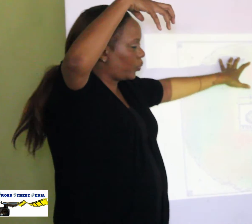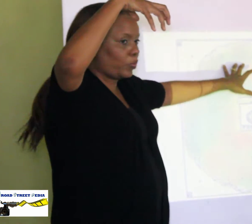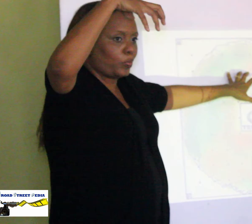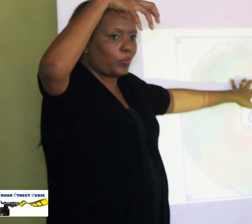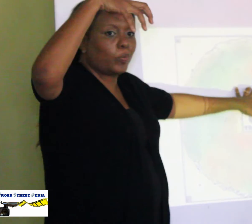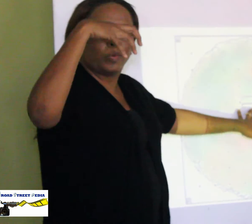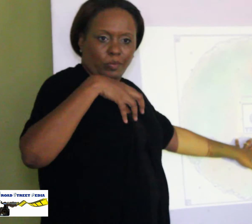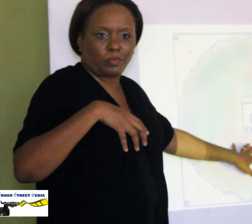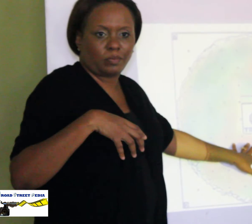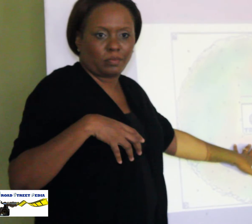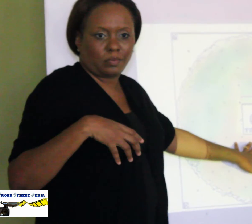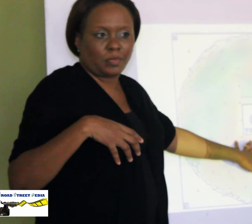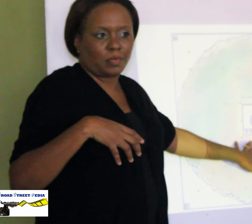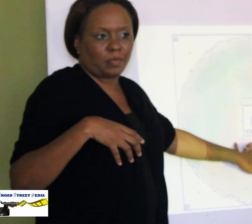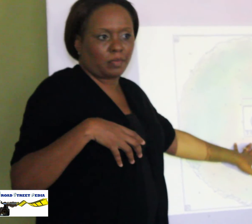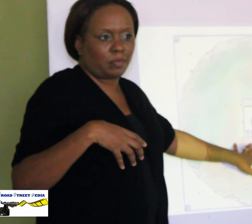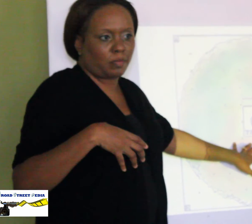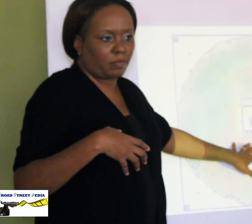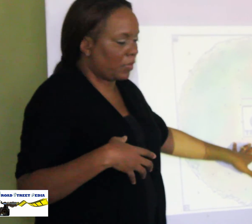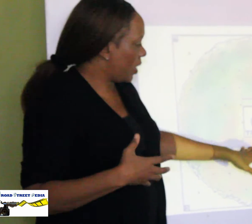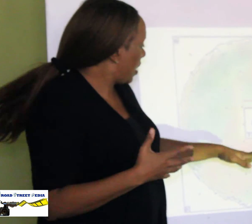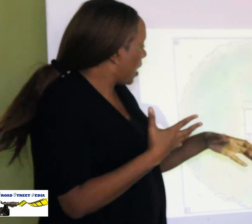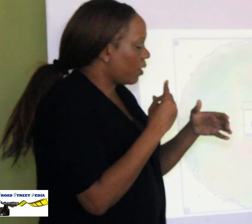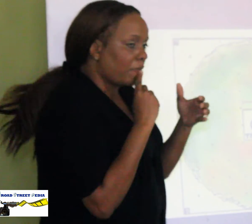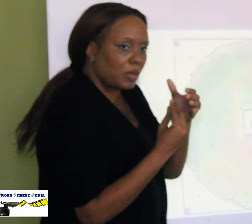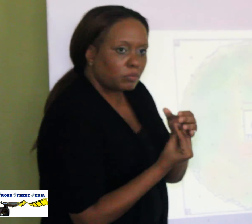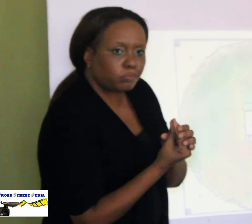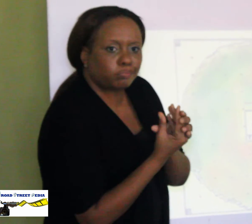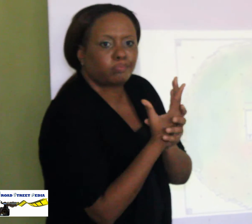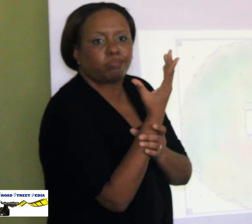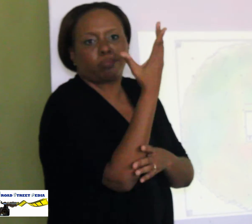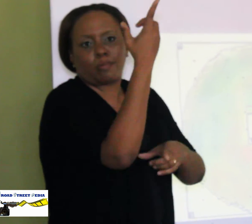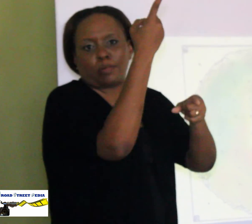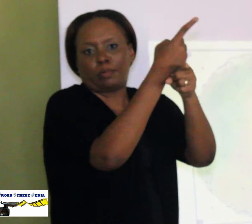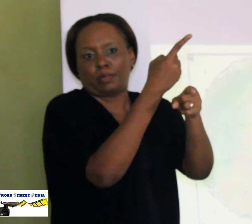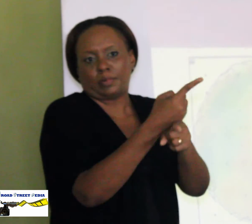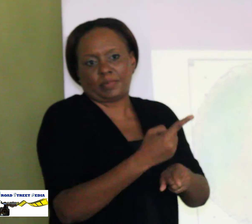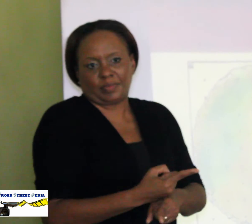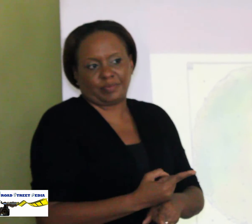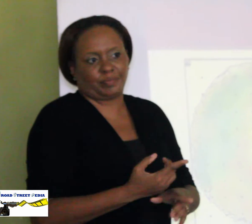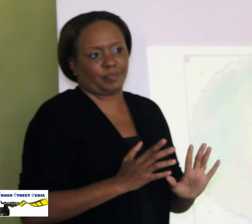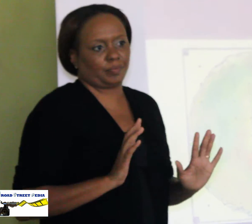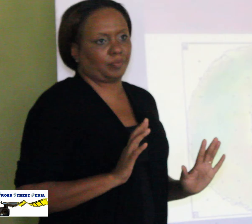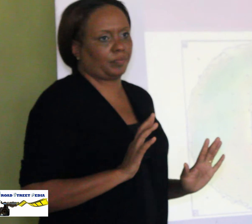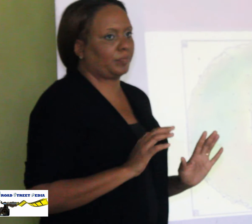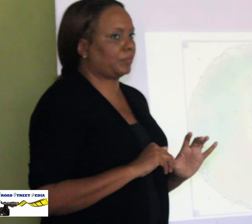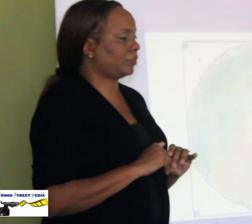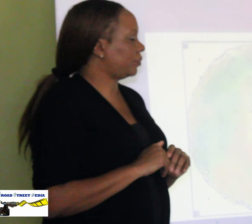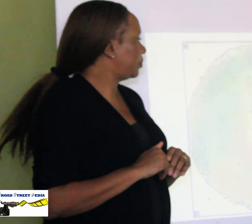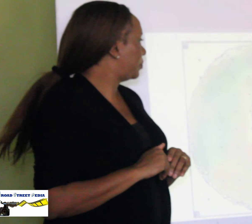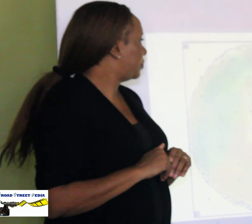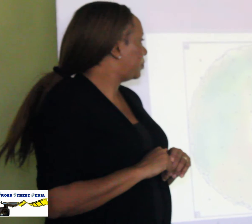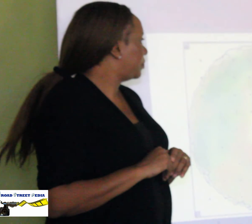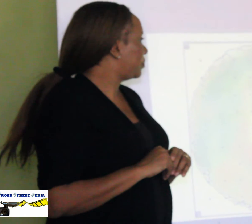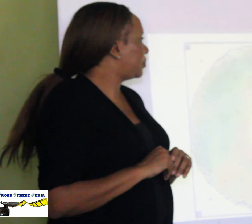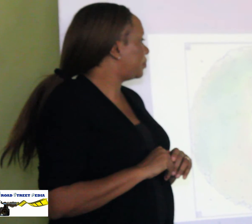it's there you will find the roots of the tree coming out here. You will find the roots of the